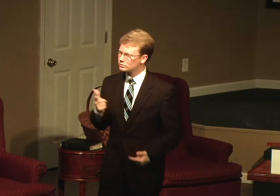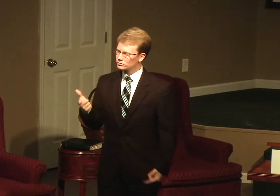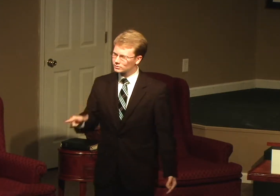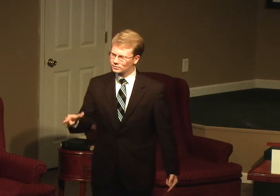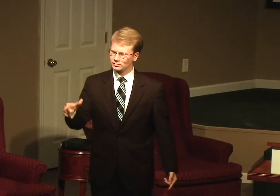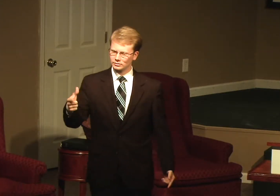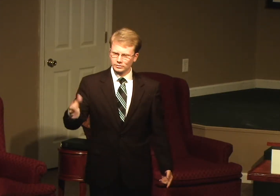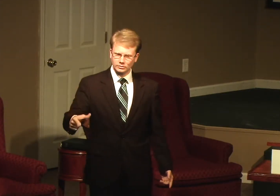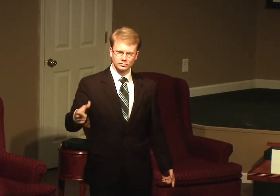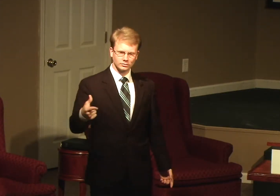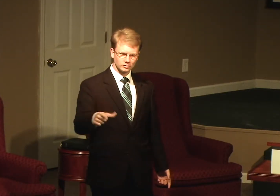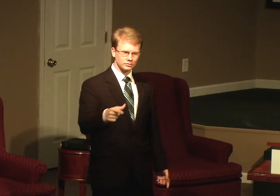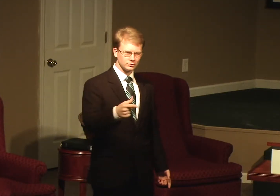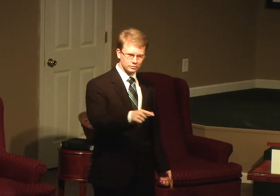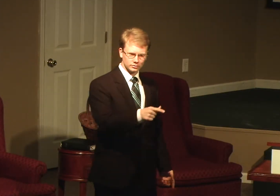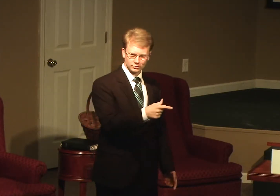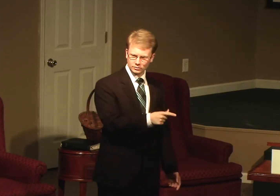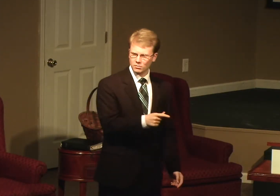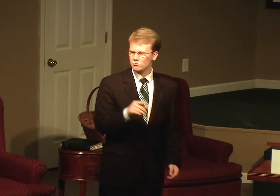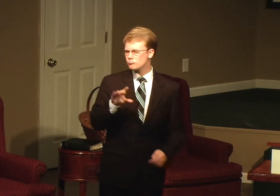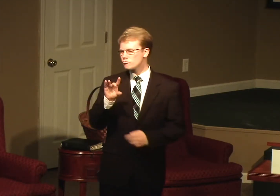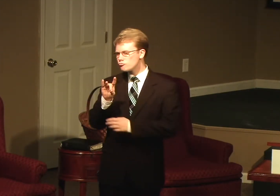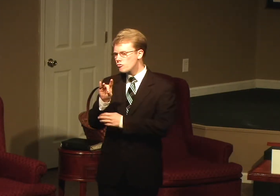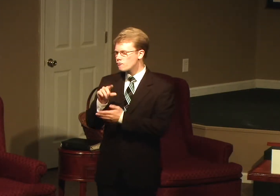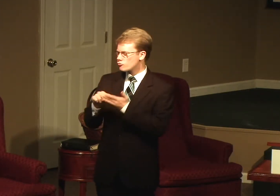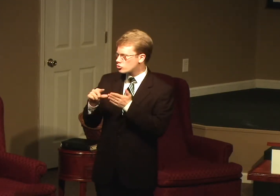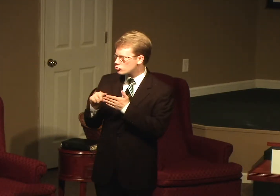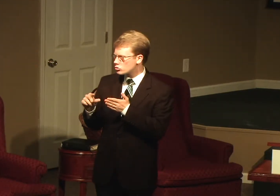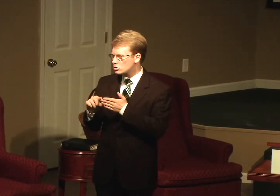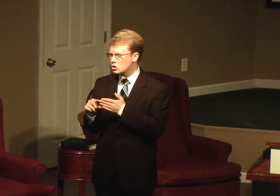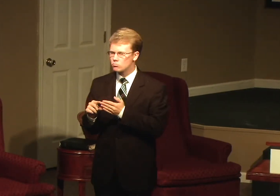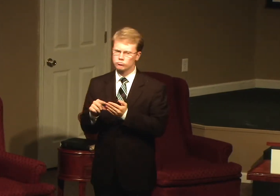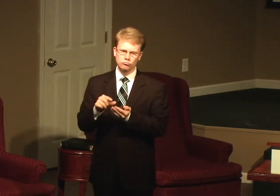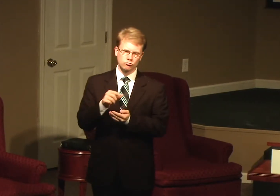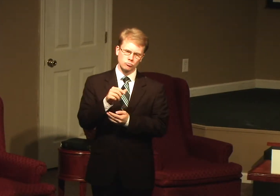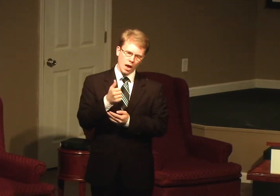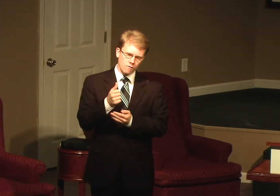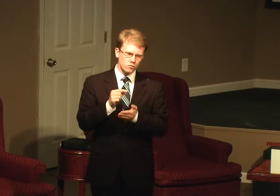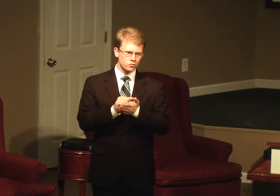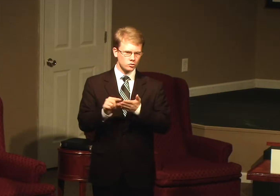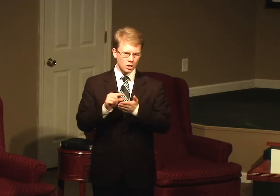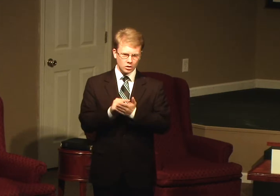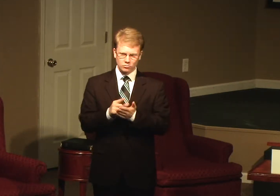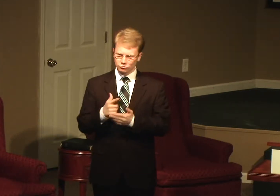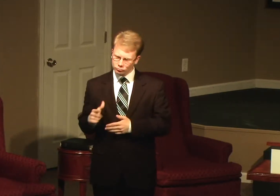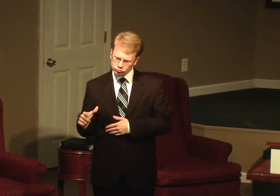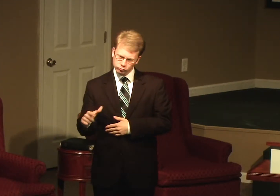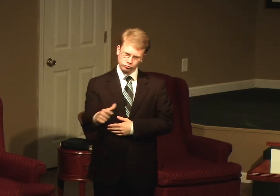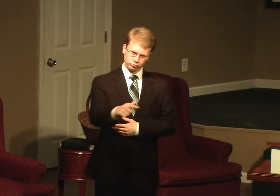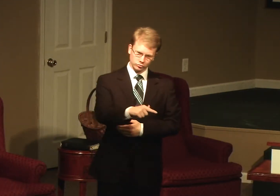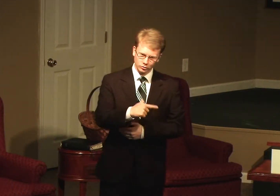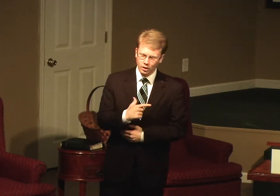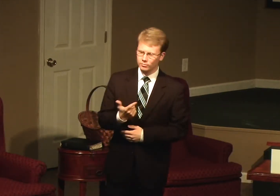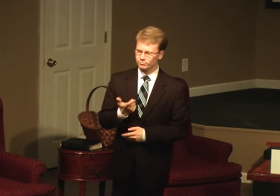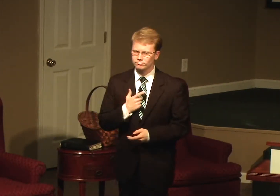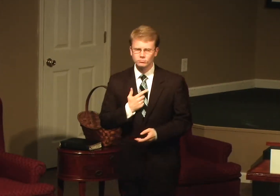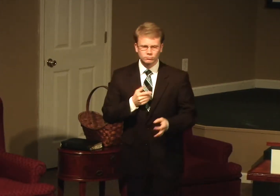And then after that, we would do an application of the verse to our lives. So maybe 8, 10 verses will go around the